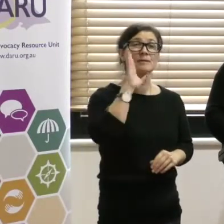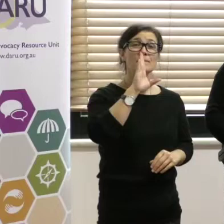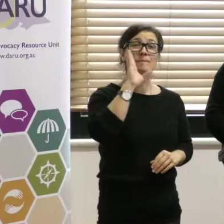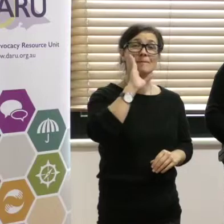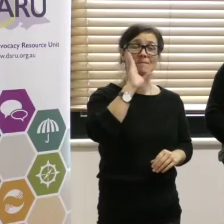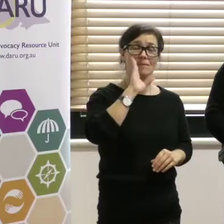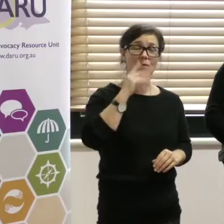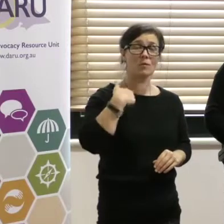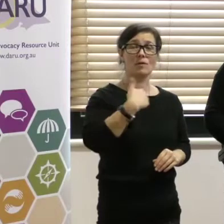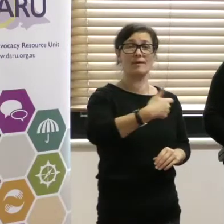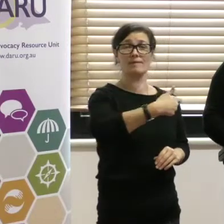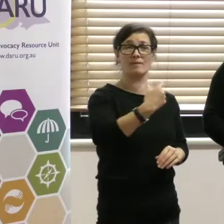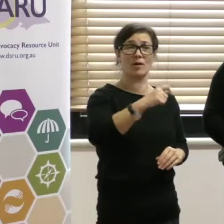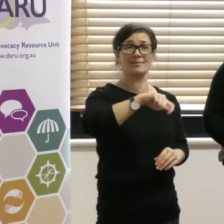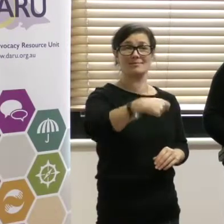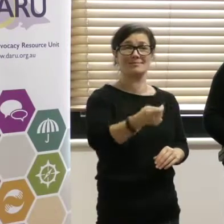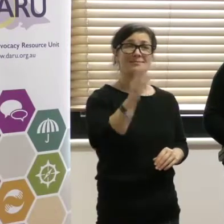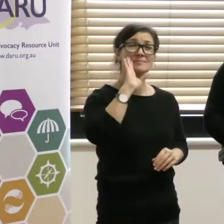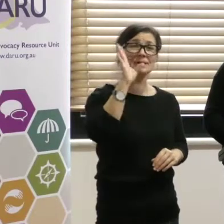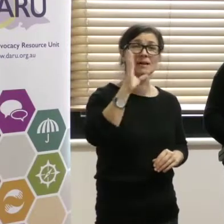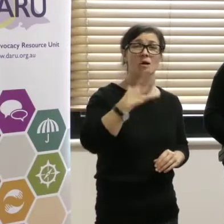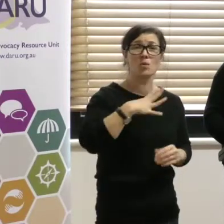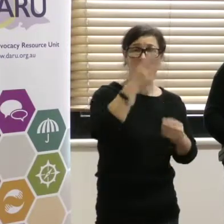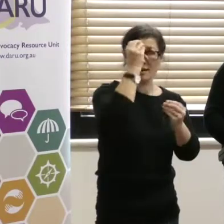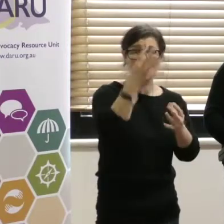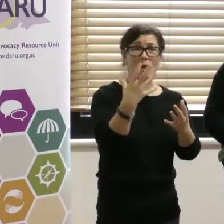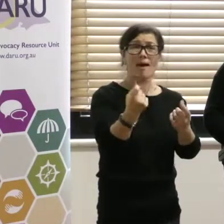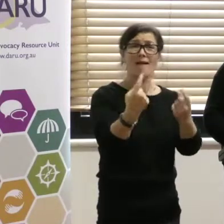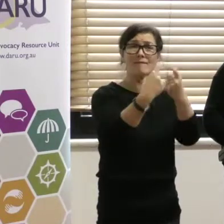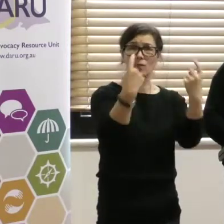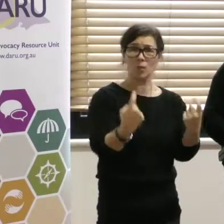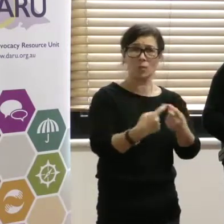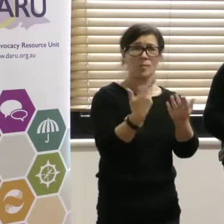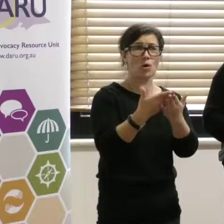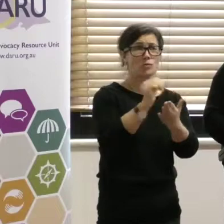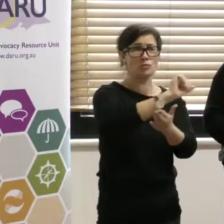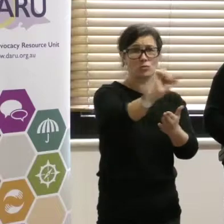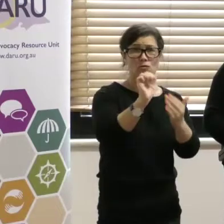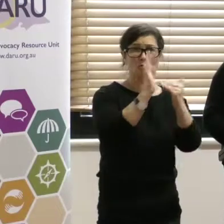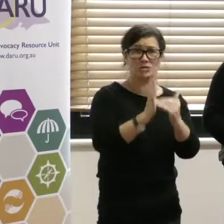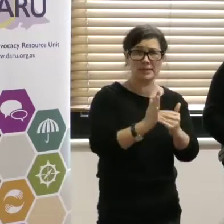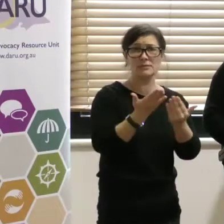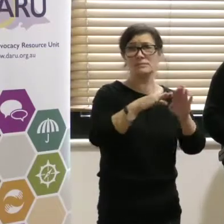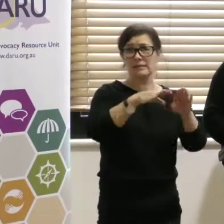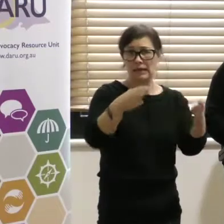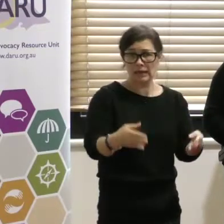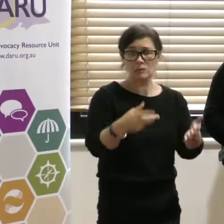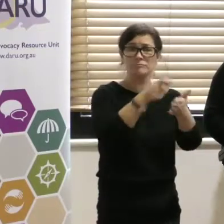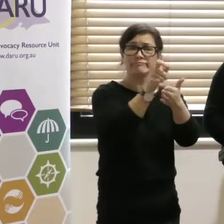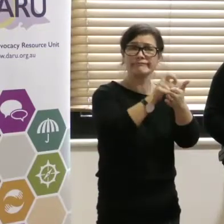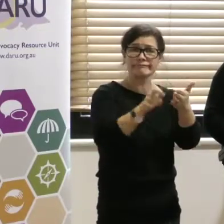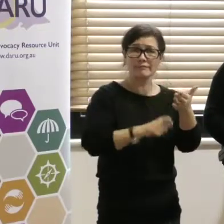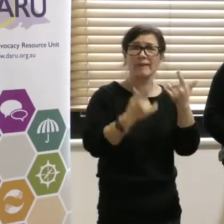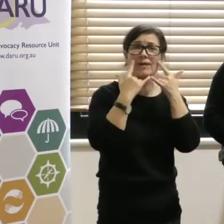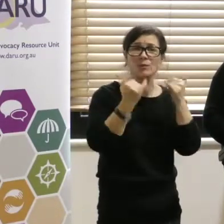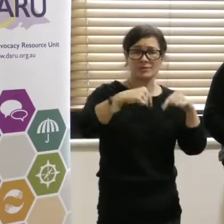speaker, I just want to let you know there's evaluation forms on your chairs and tables. If you could please fill them